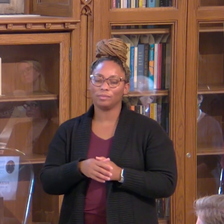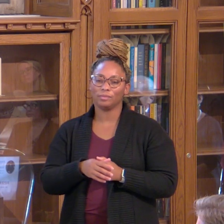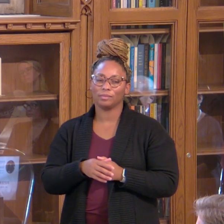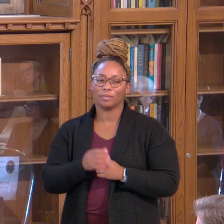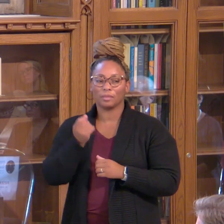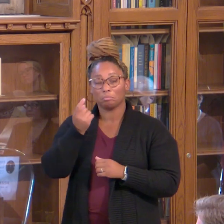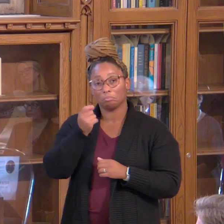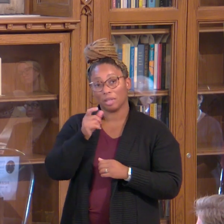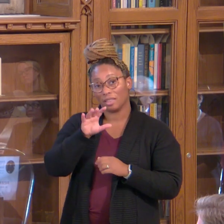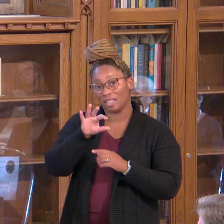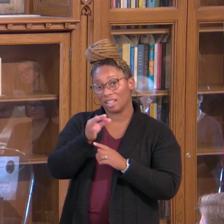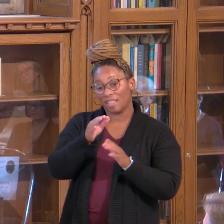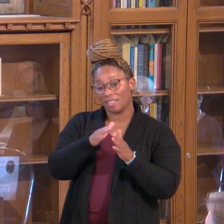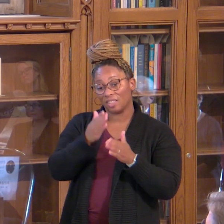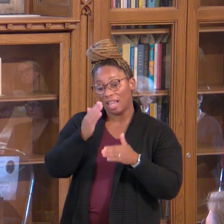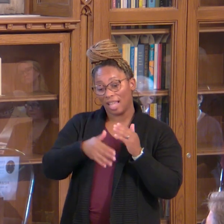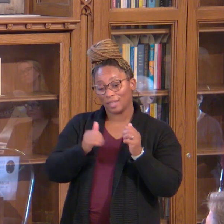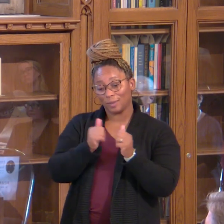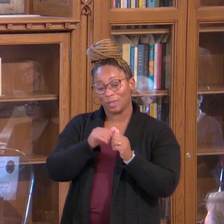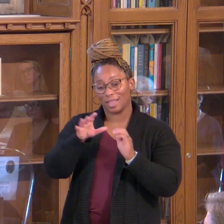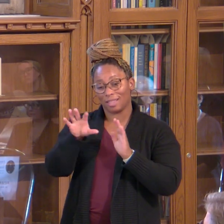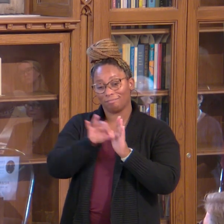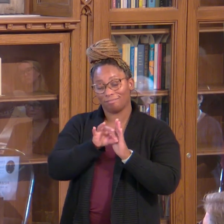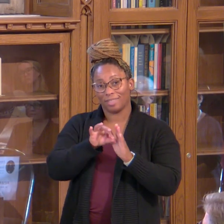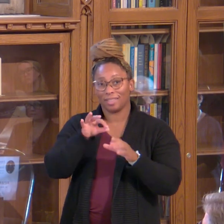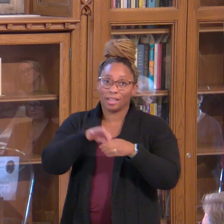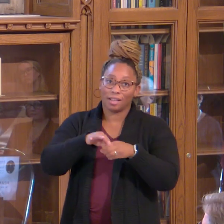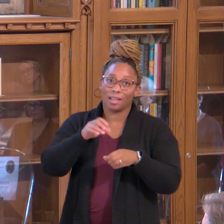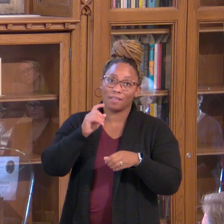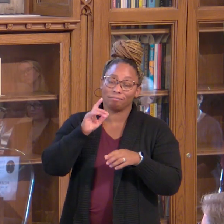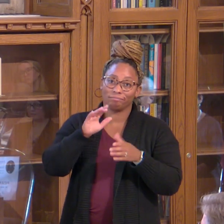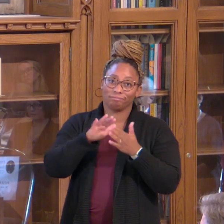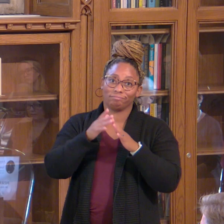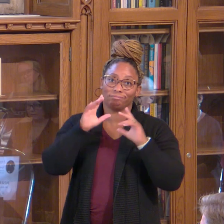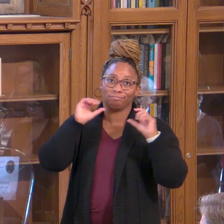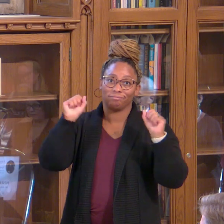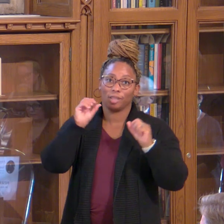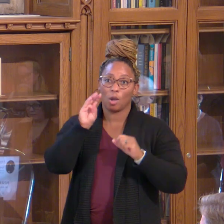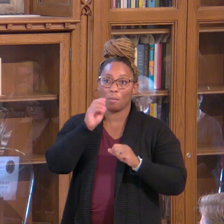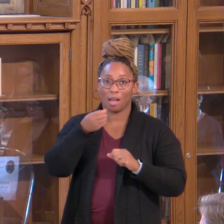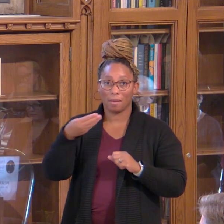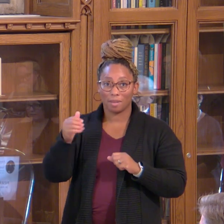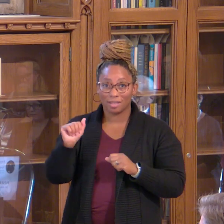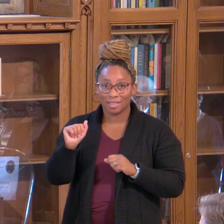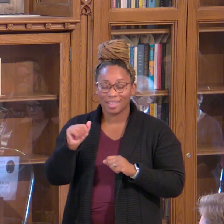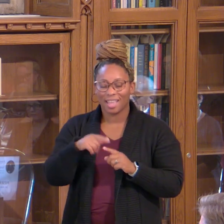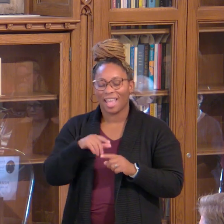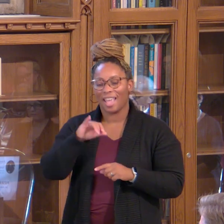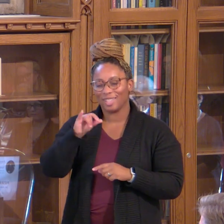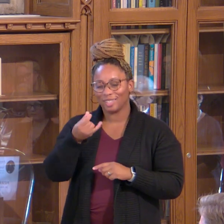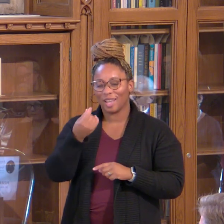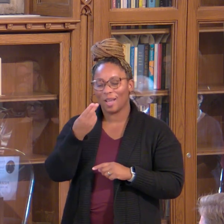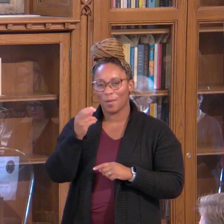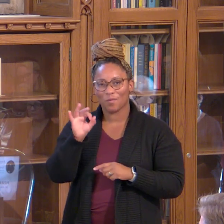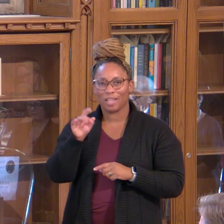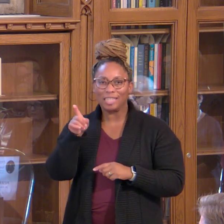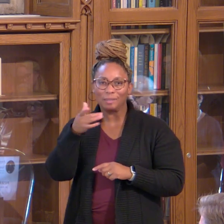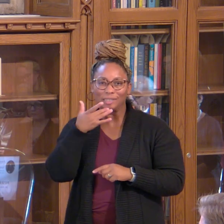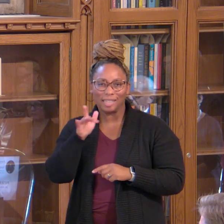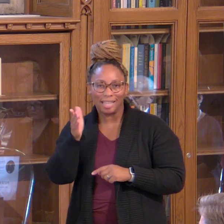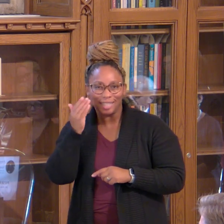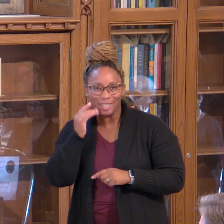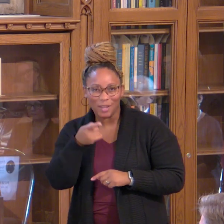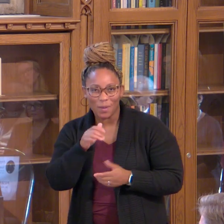Edition ends with the election of Barack Obama and John hope Franklin was lucky enough to know